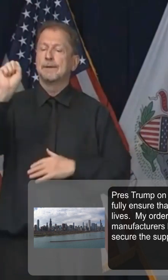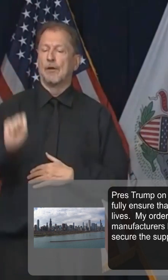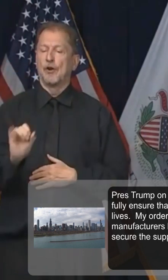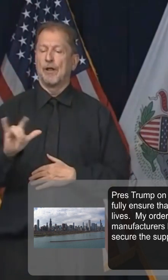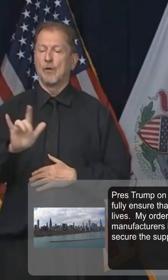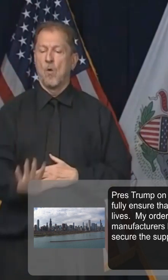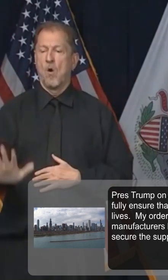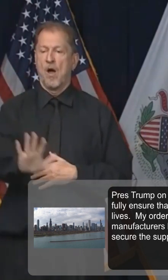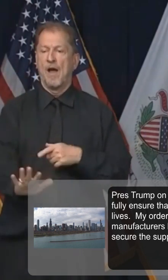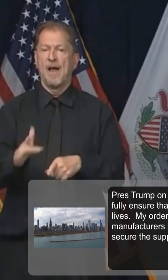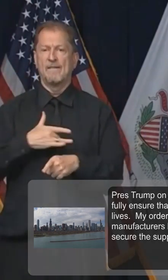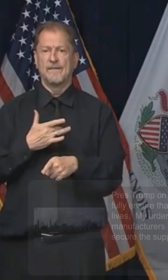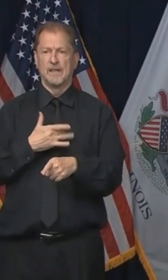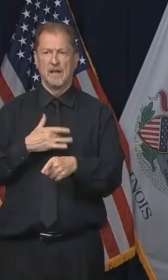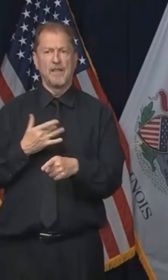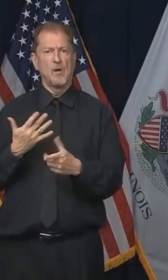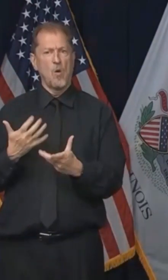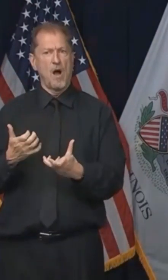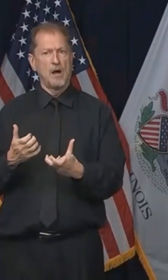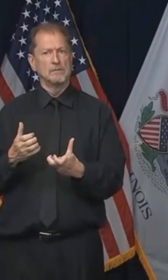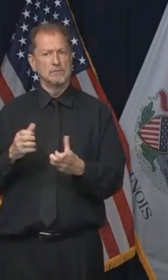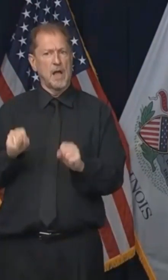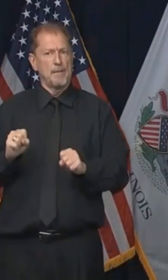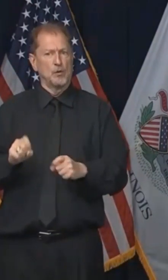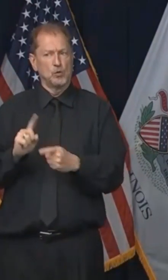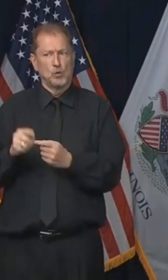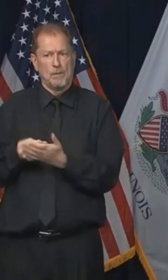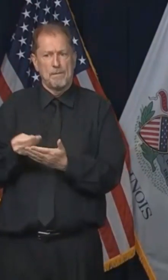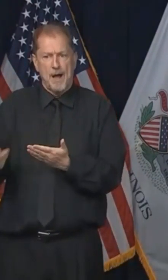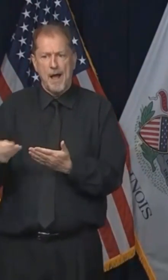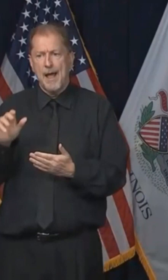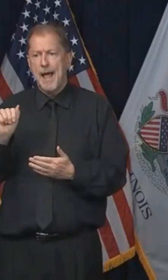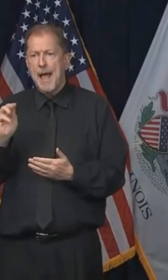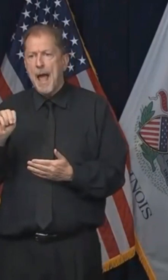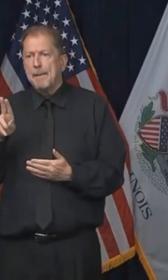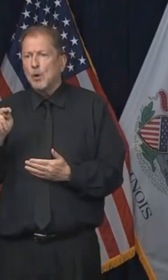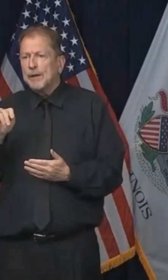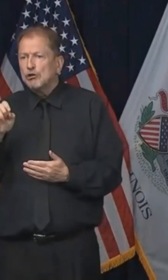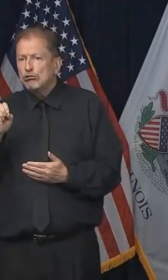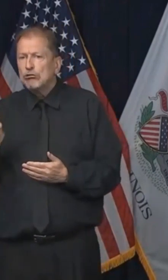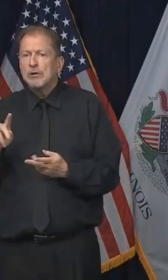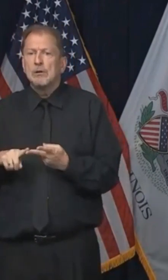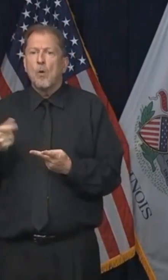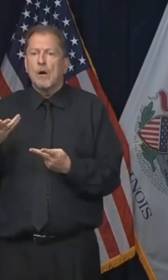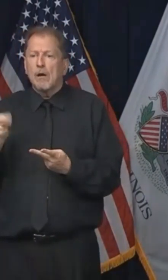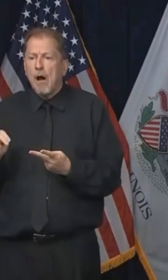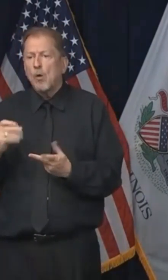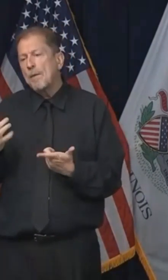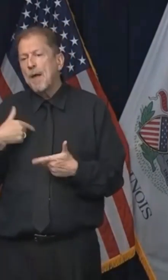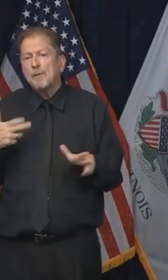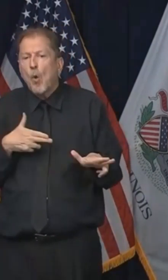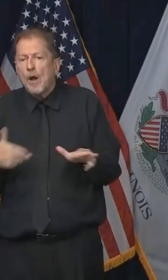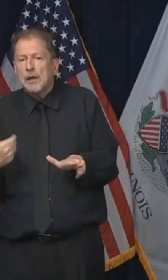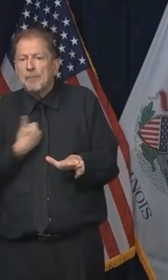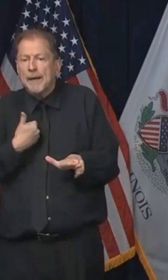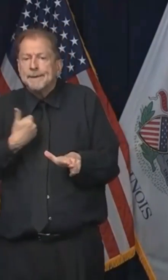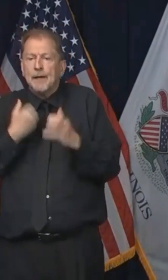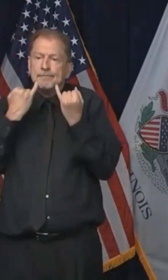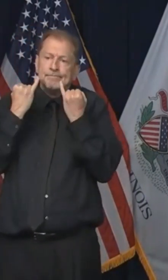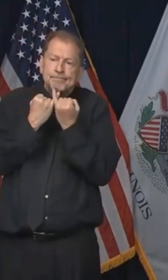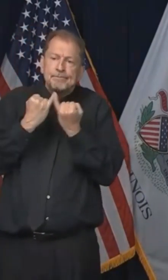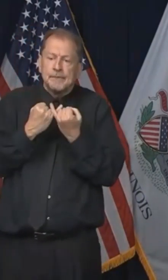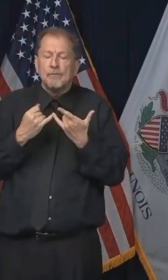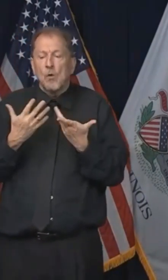like, they'd like the opportunity at least to be able to buy ammunition or something else because they might want to go hunting by themselves or to